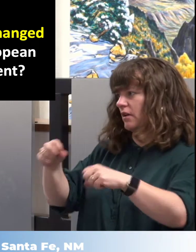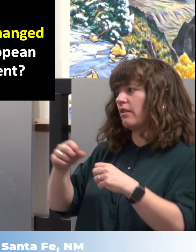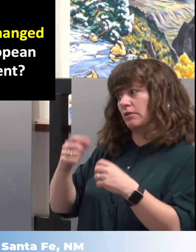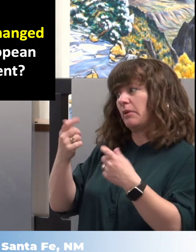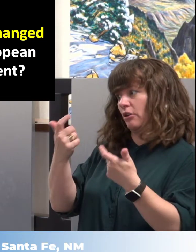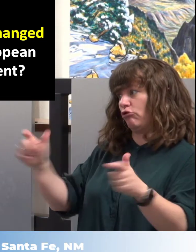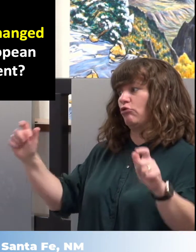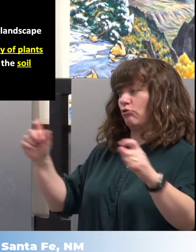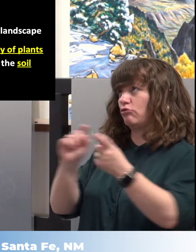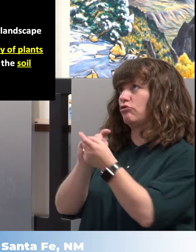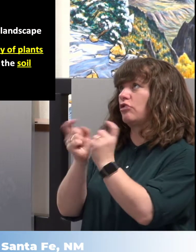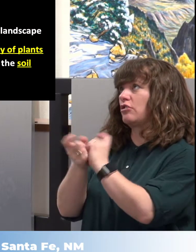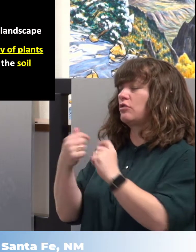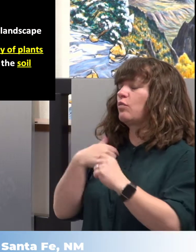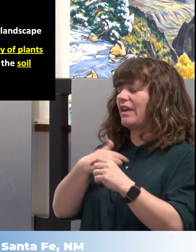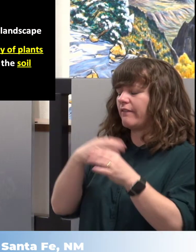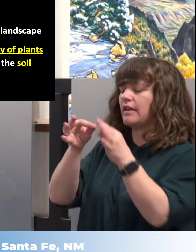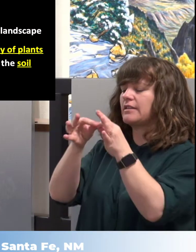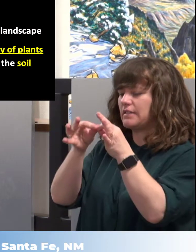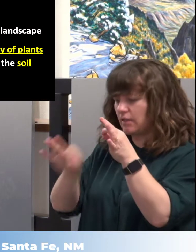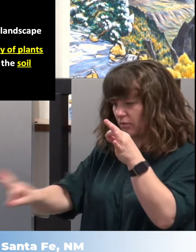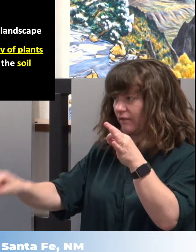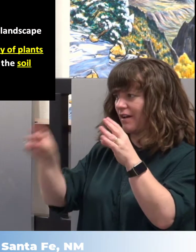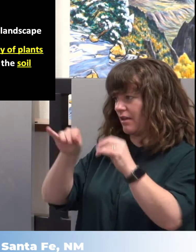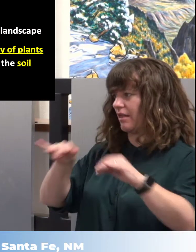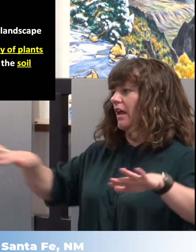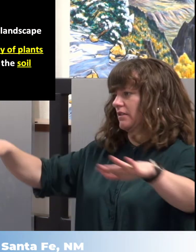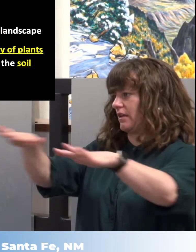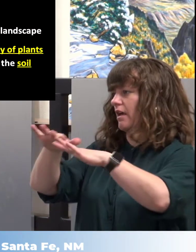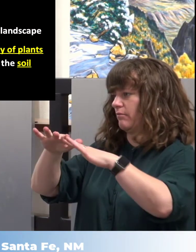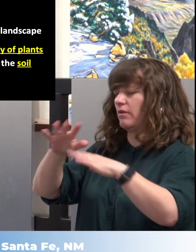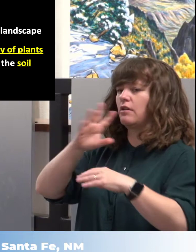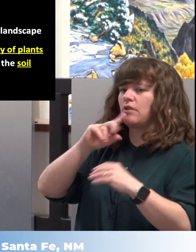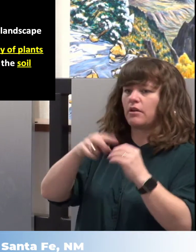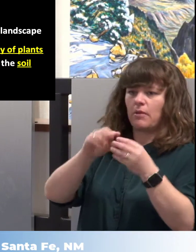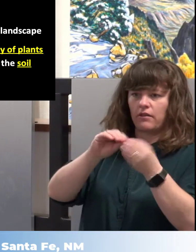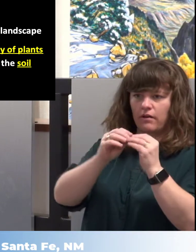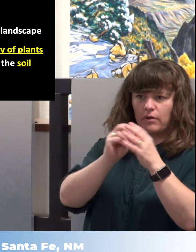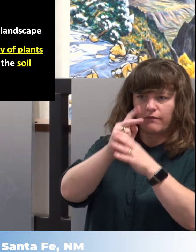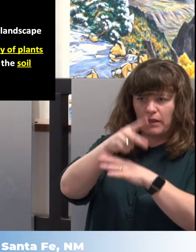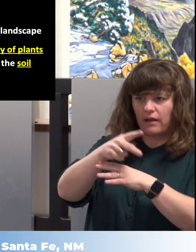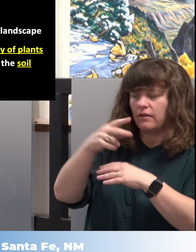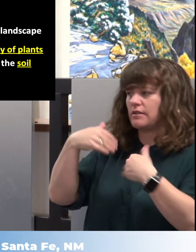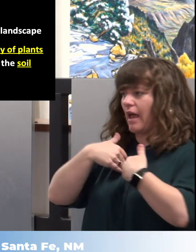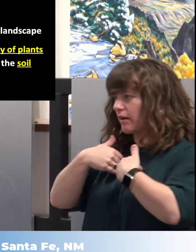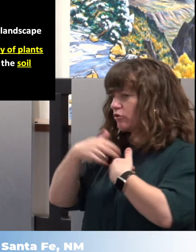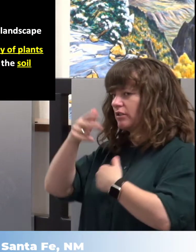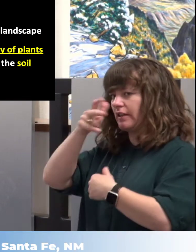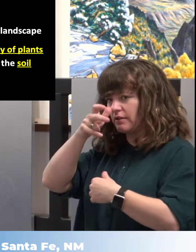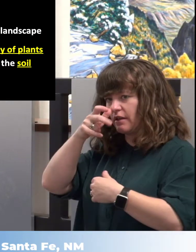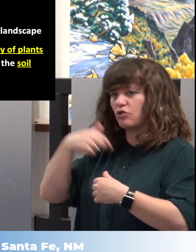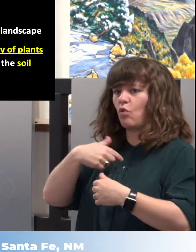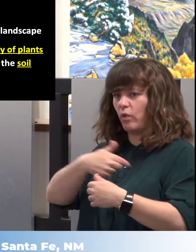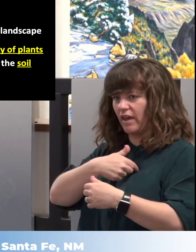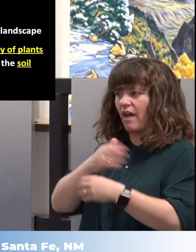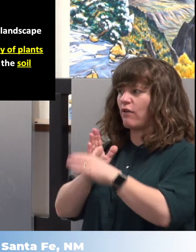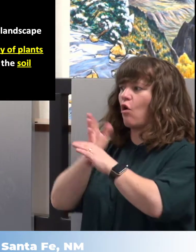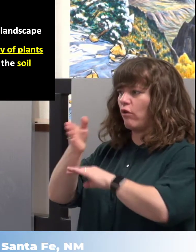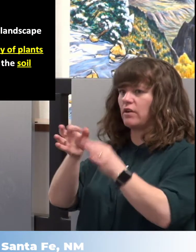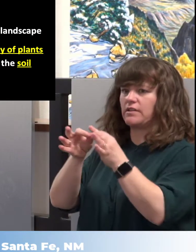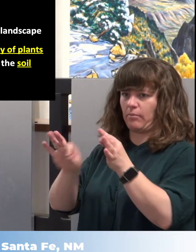hugely simplified the landscape, absolutely hugely in terms of the number of plants and animals and insects. As I mentioned, you know